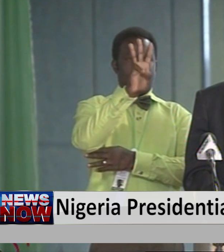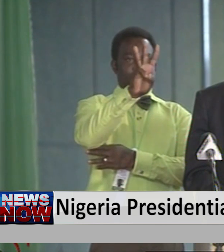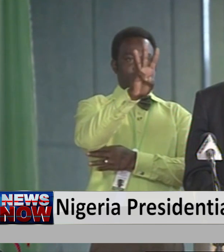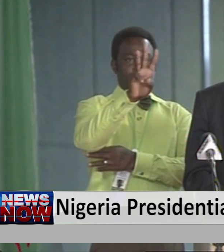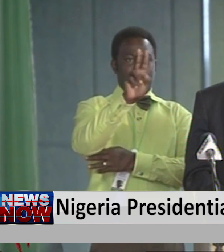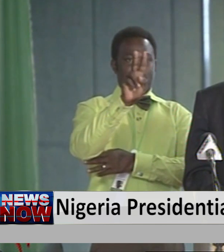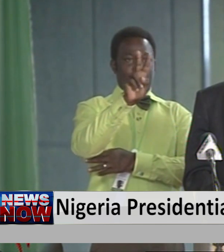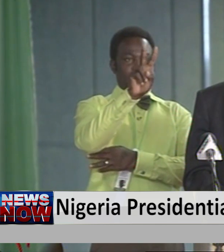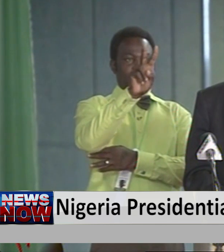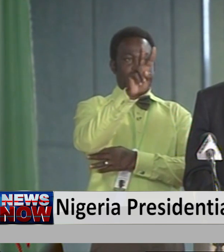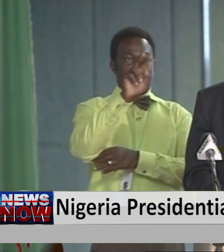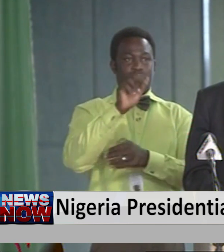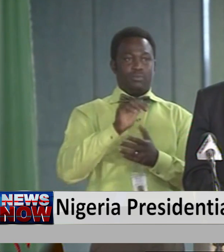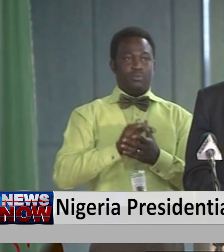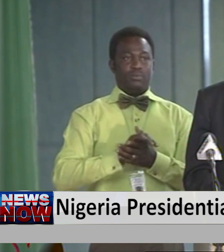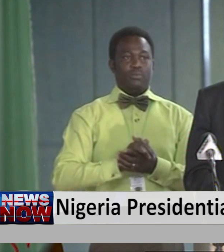562.